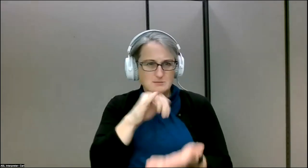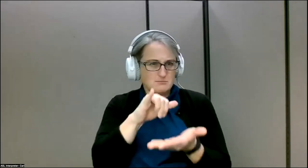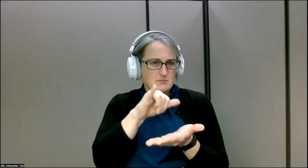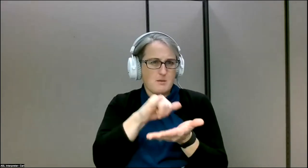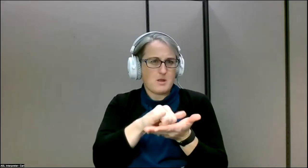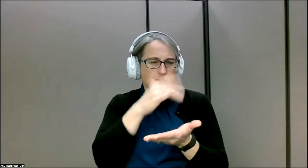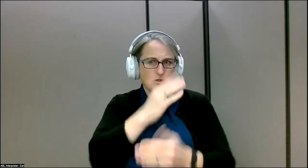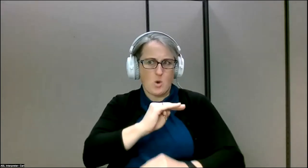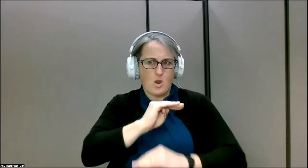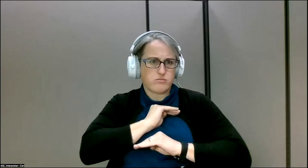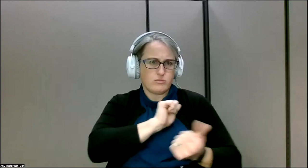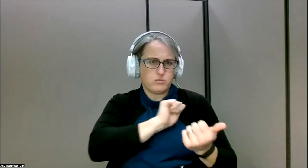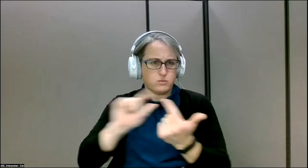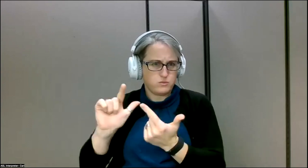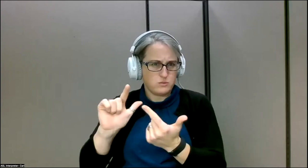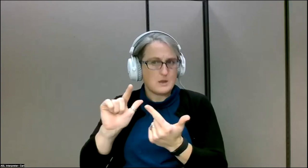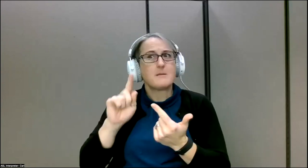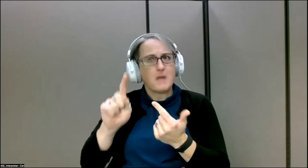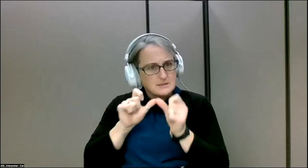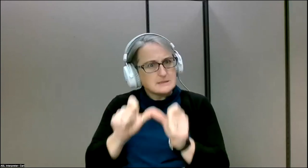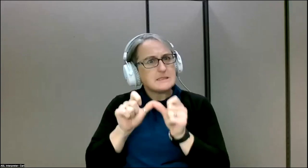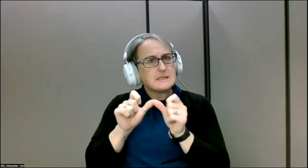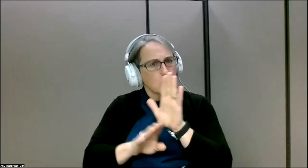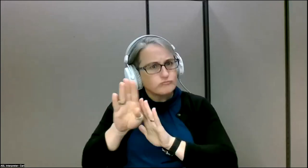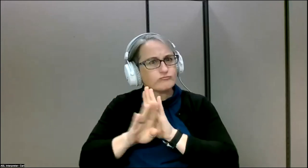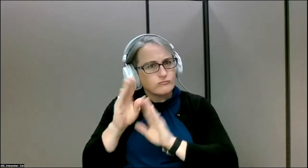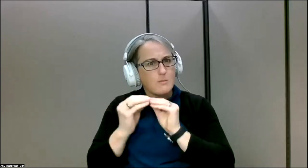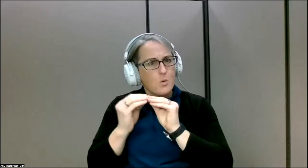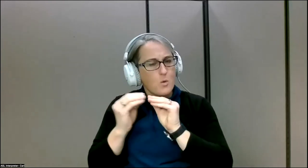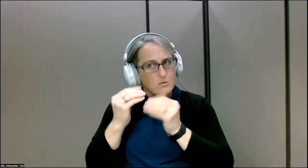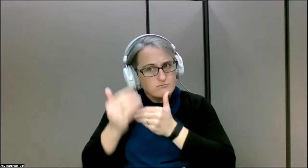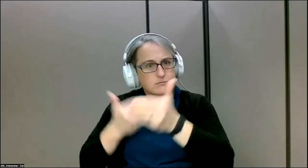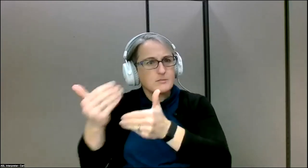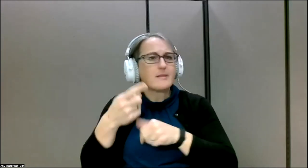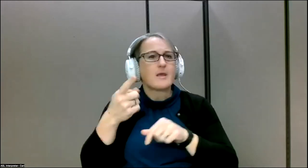ongoing process, and they don't become complacent. Like Aline was